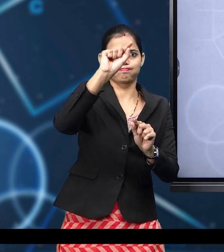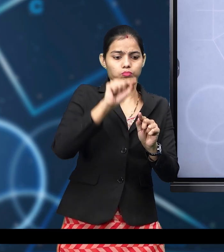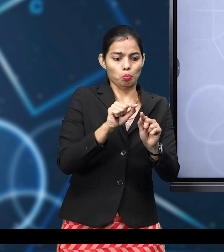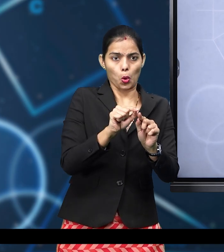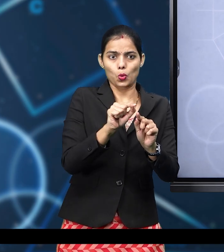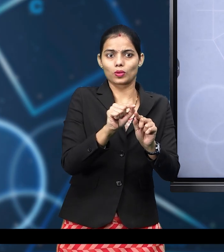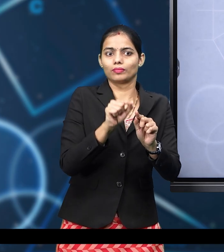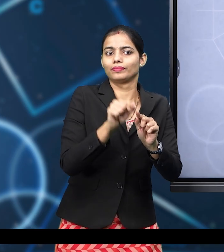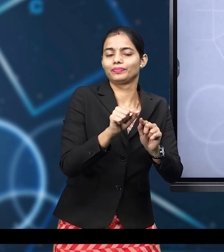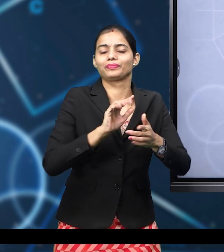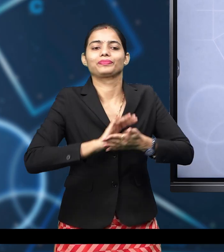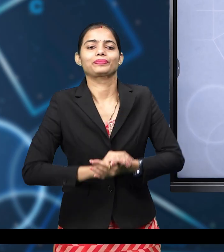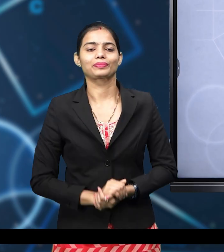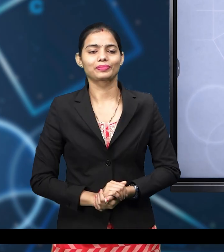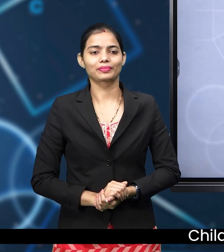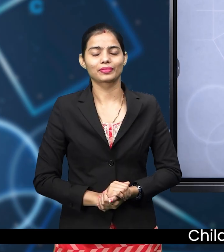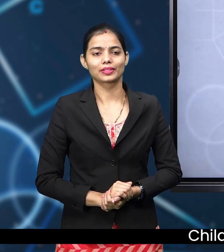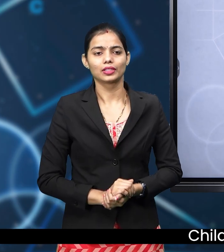vertex.